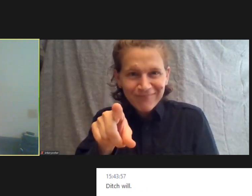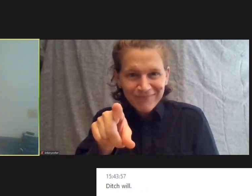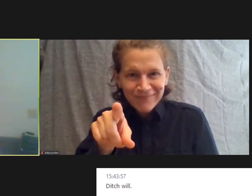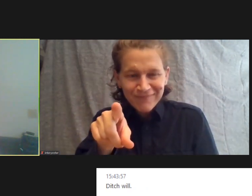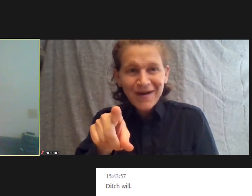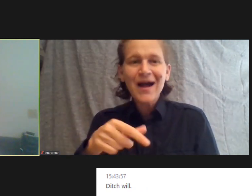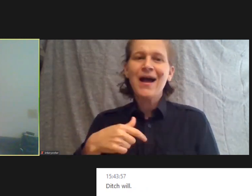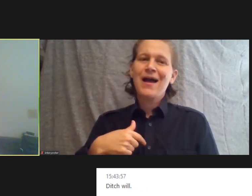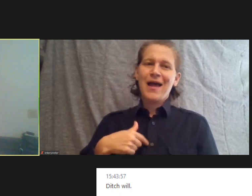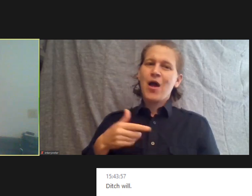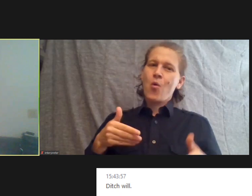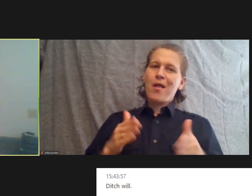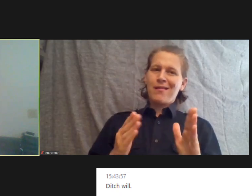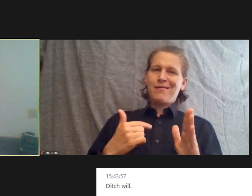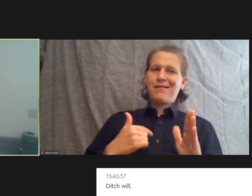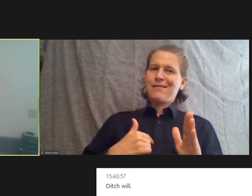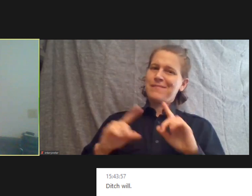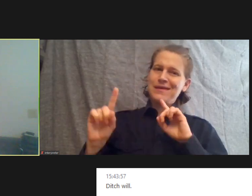allow me to